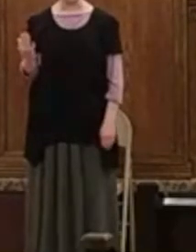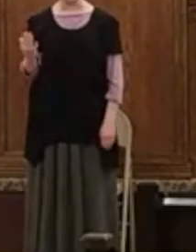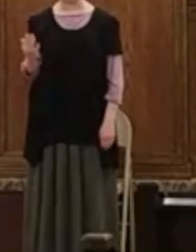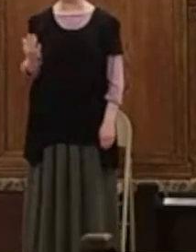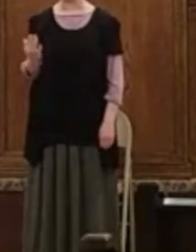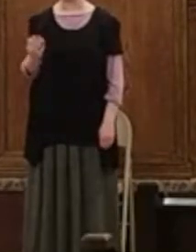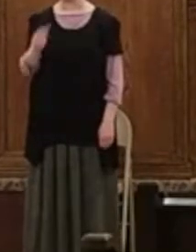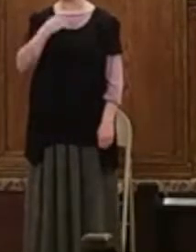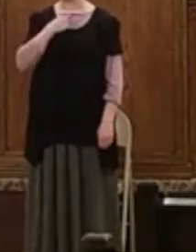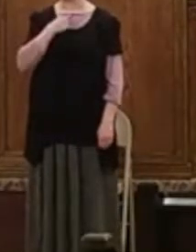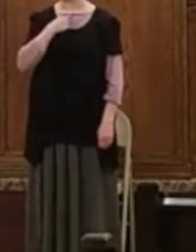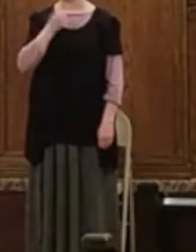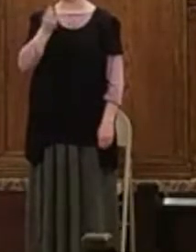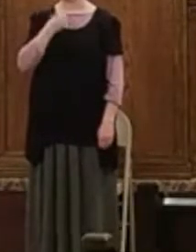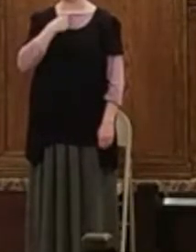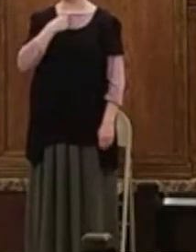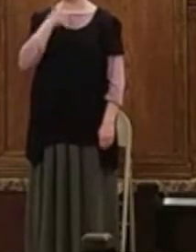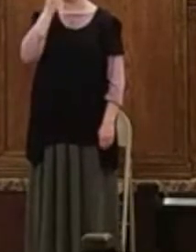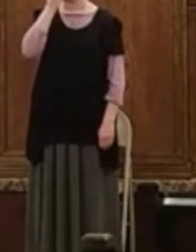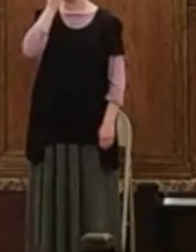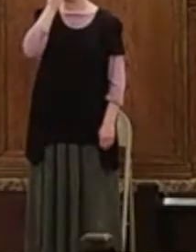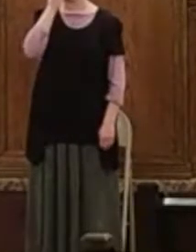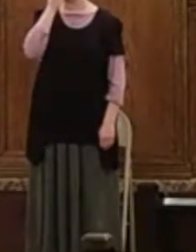I am what I am.